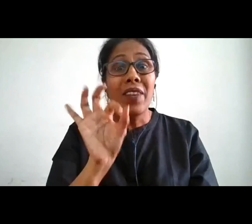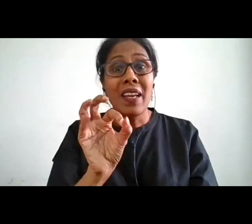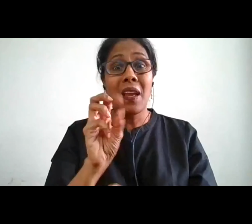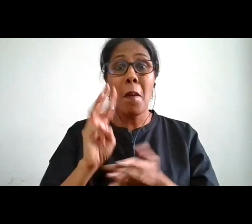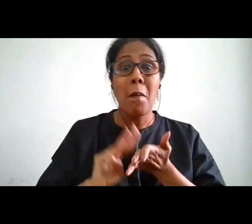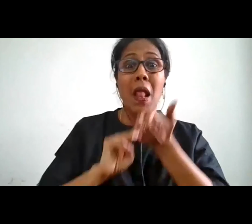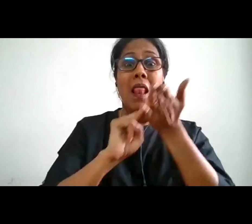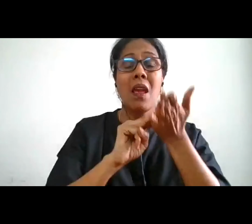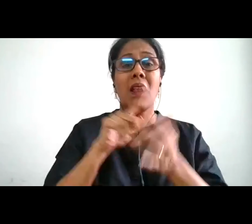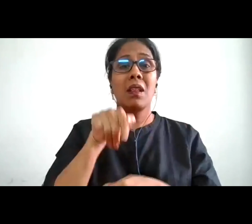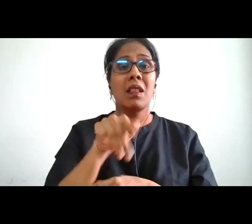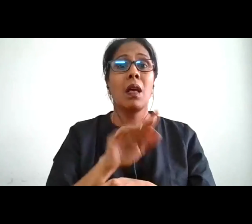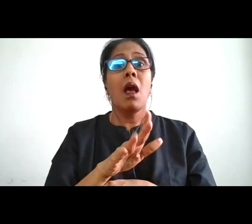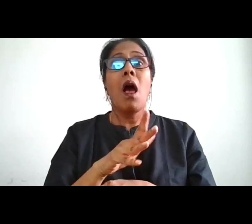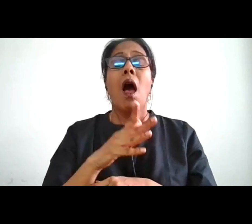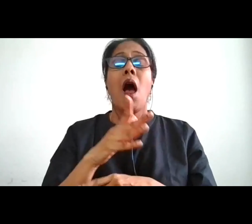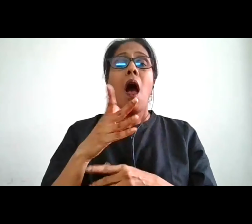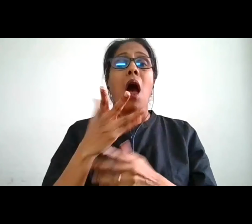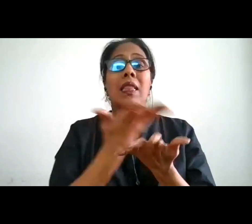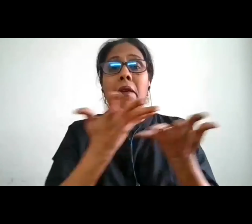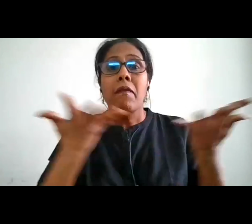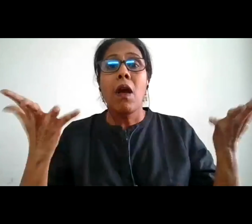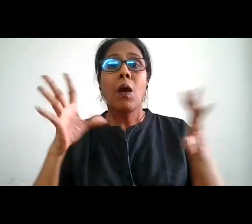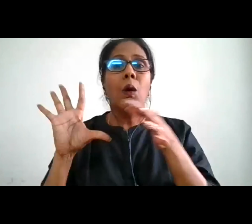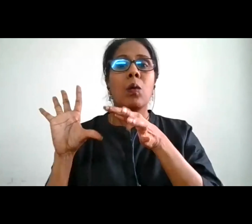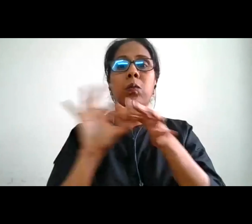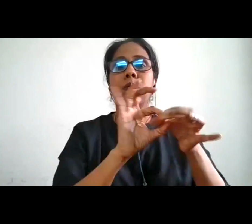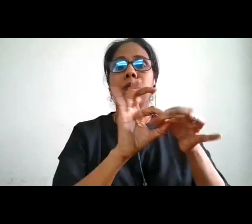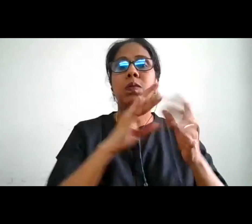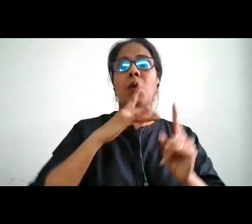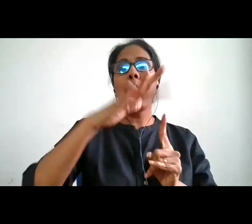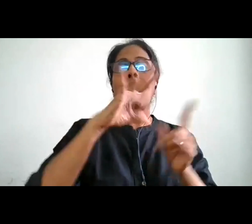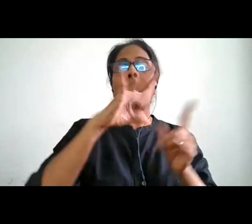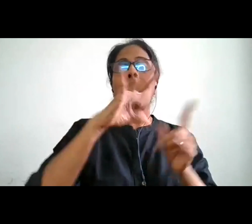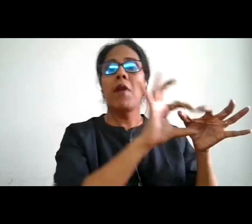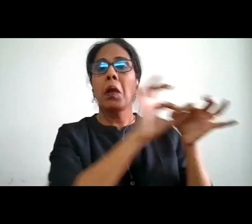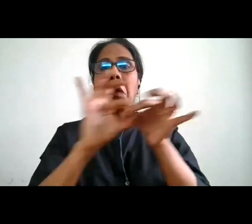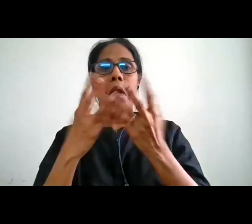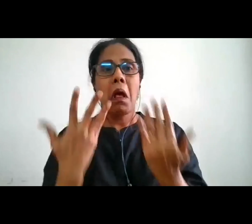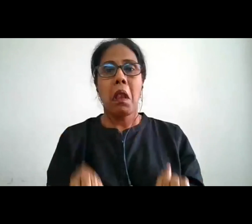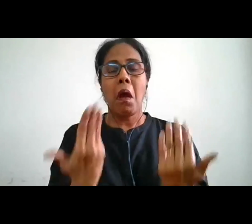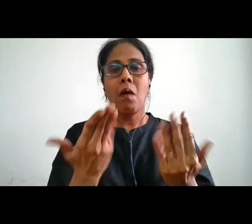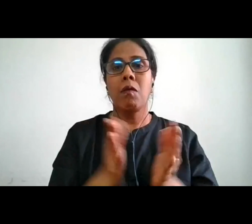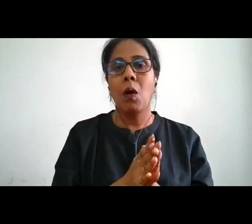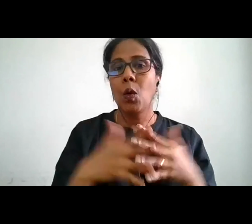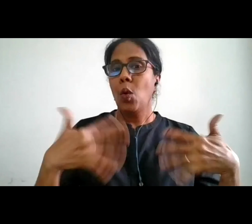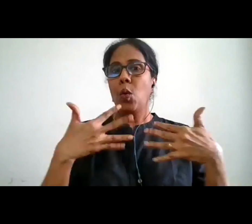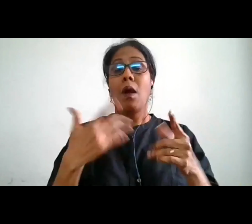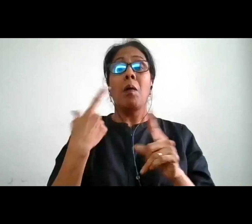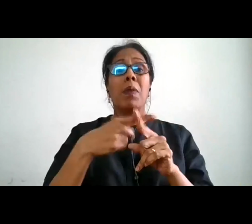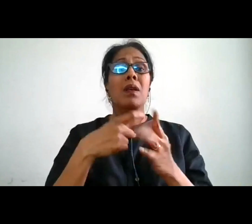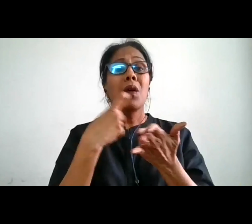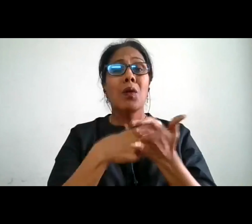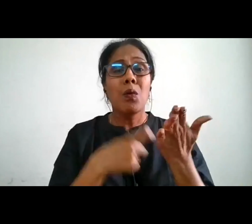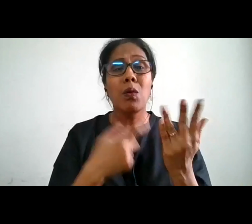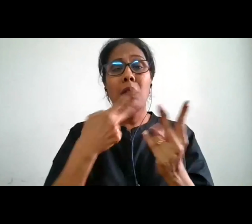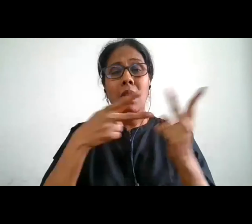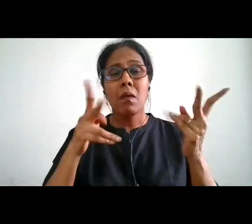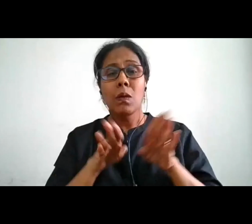Wi-Fi is a fine example, I would say, of a living standard. The standard evolves organically over several device